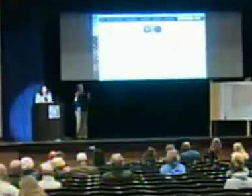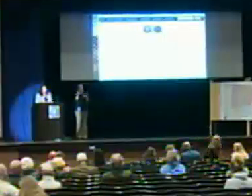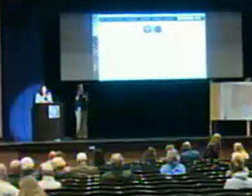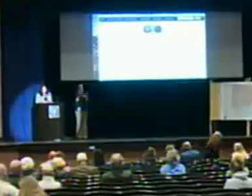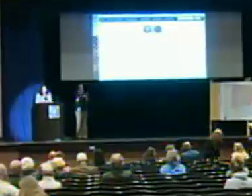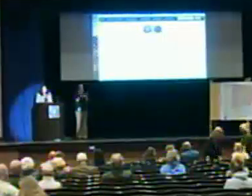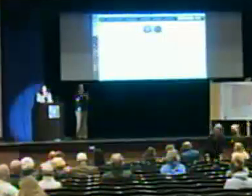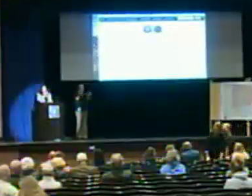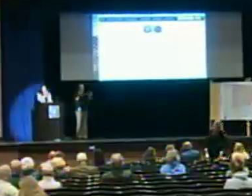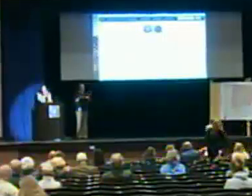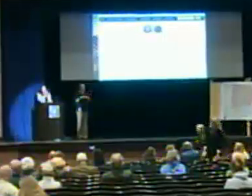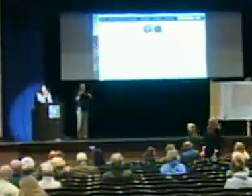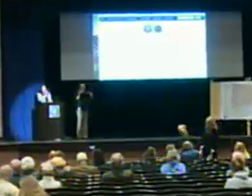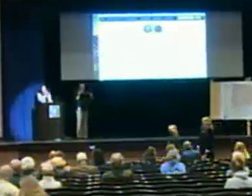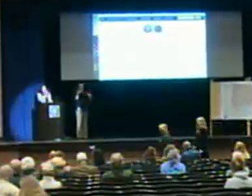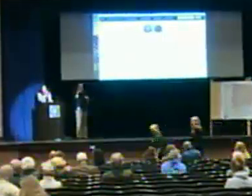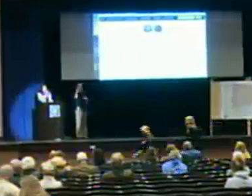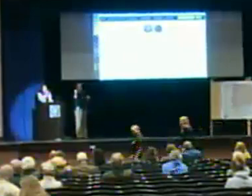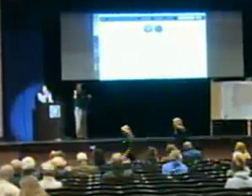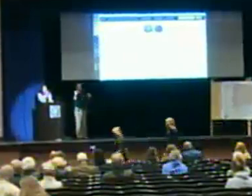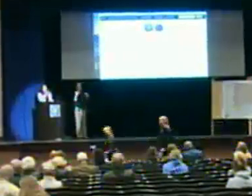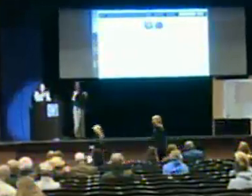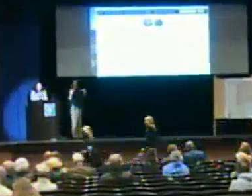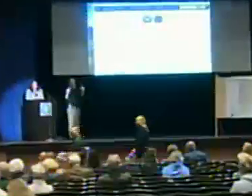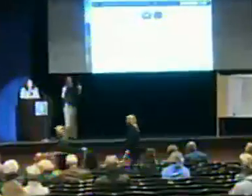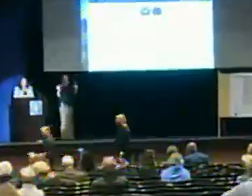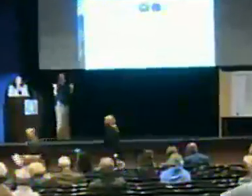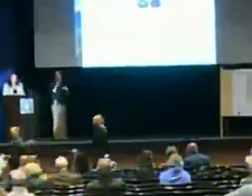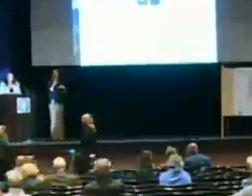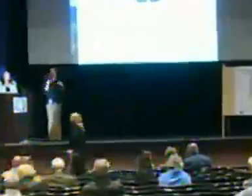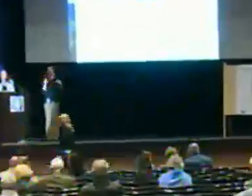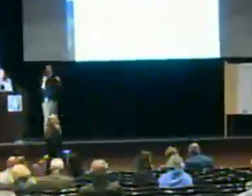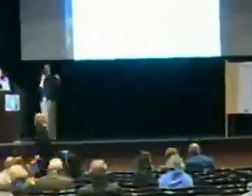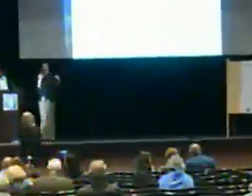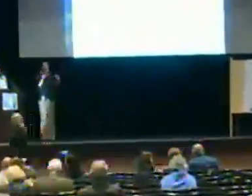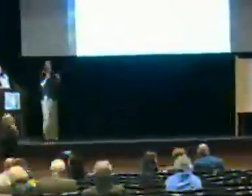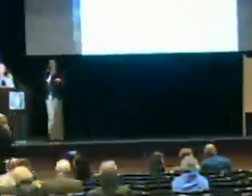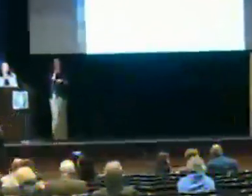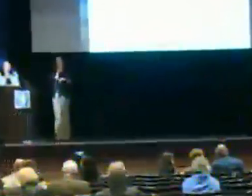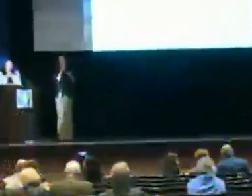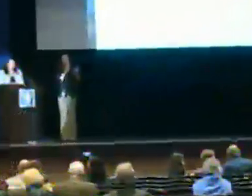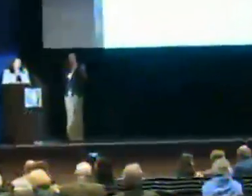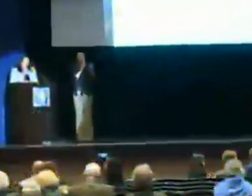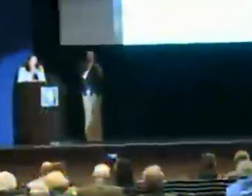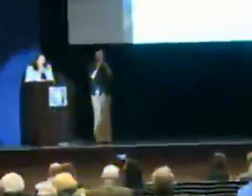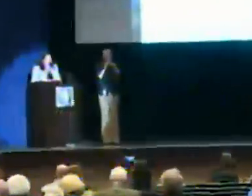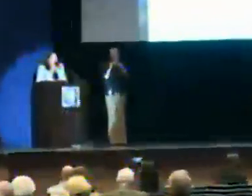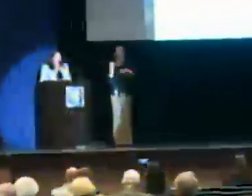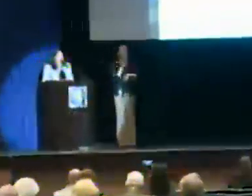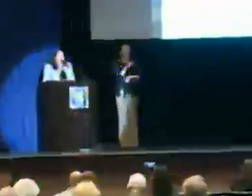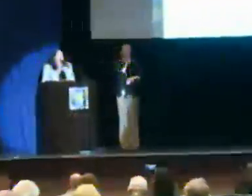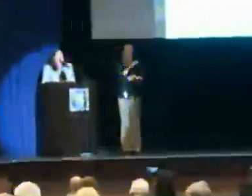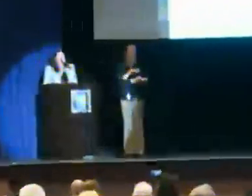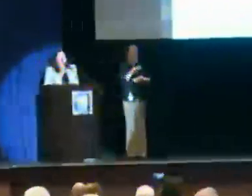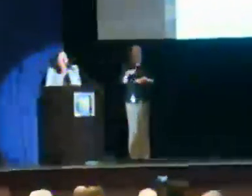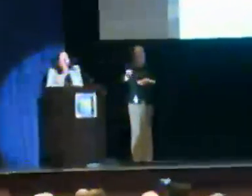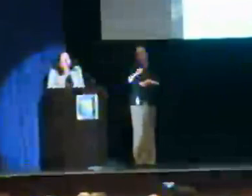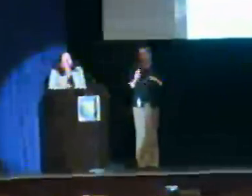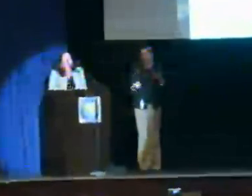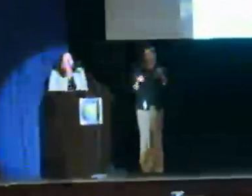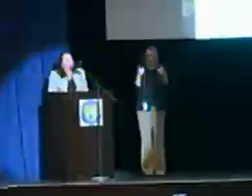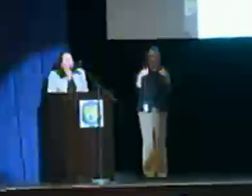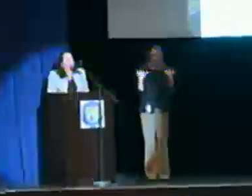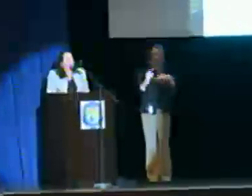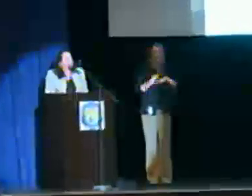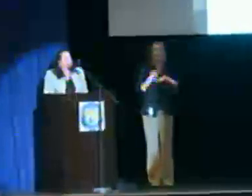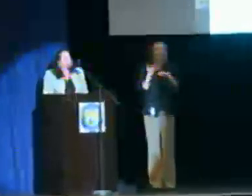So thank you for being here. Hopefully we have a lot watching online. Really appreciate everyone coming here today. What we're going to do before we bring